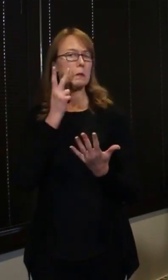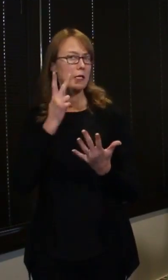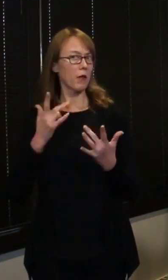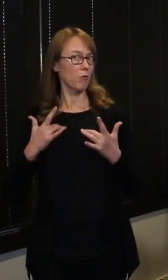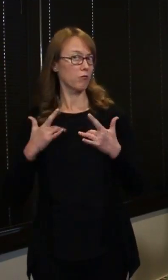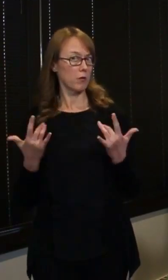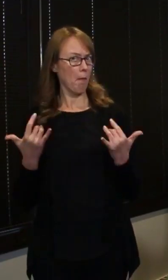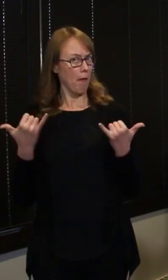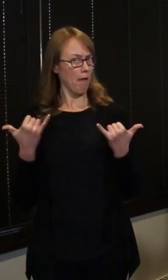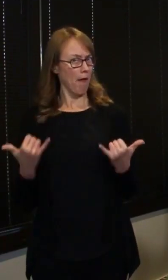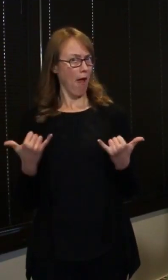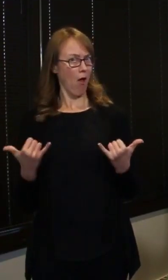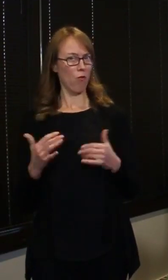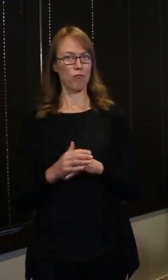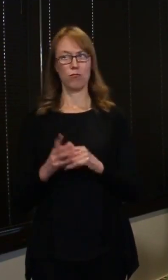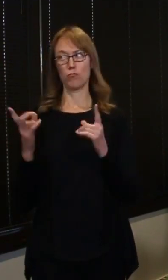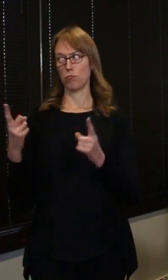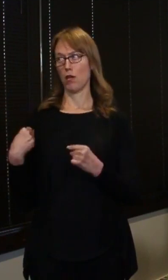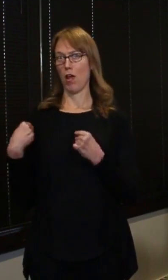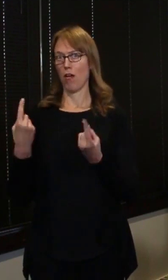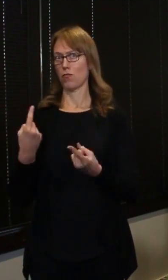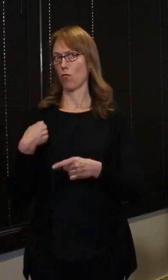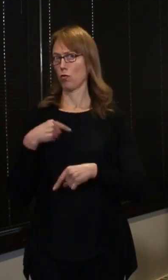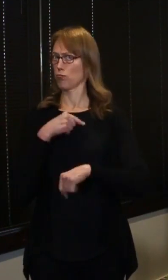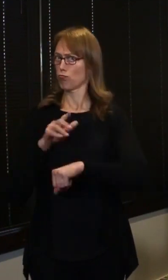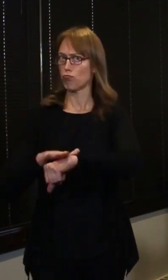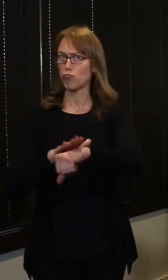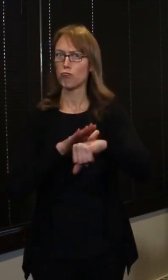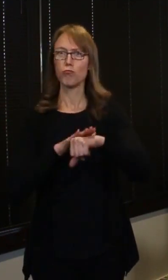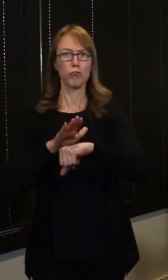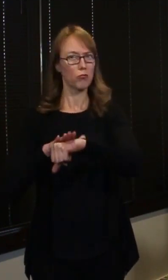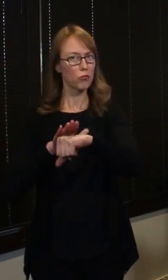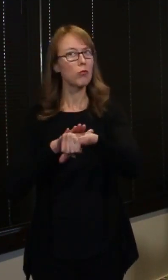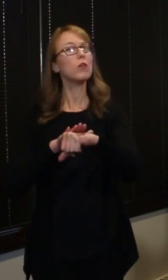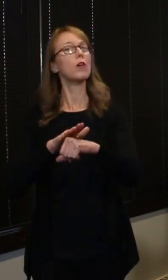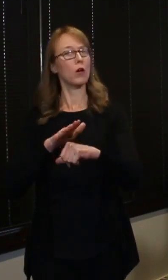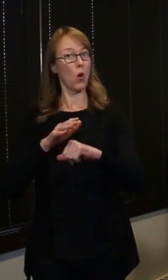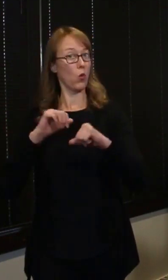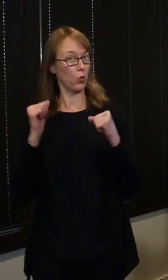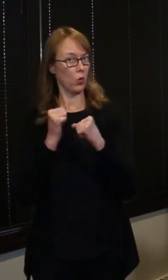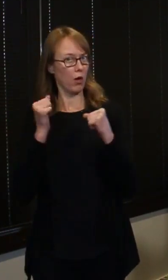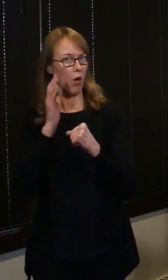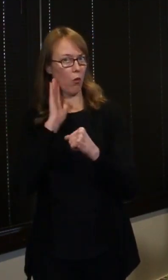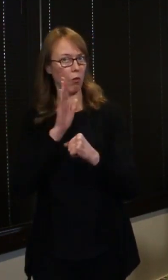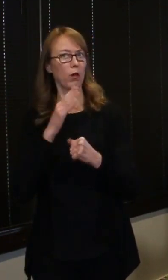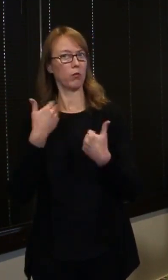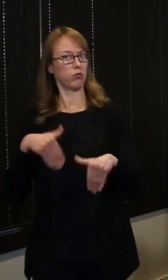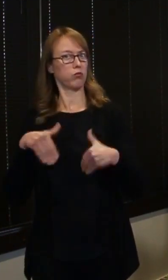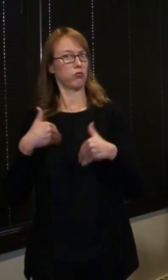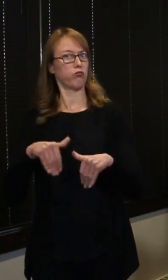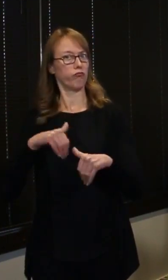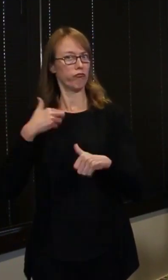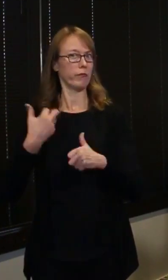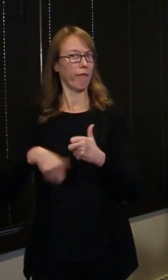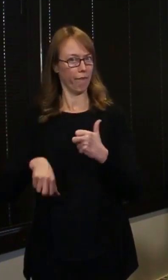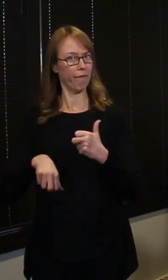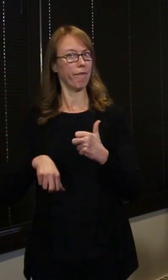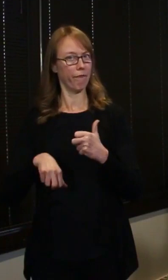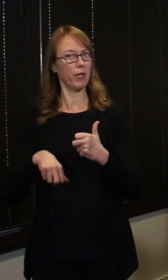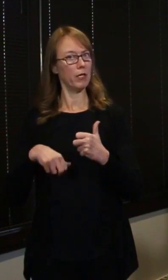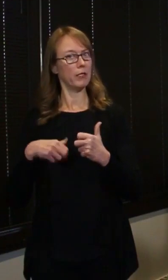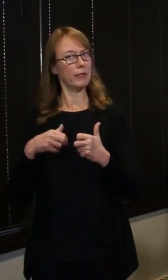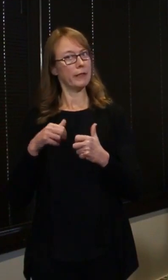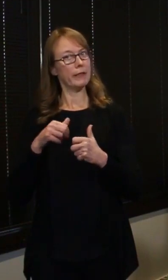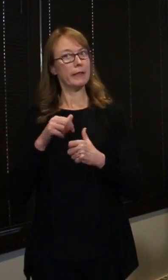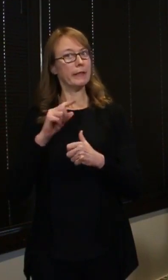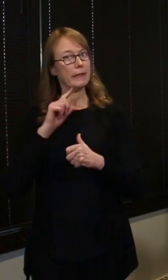a really hard part in the pandemic, and that's proven to be somewhat true. So this time is a good